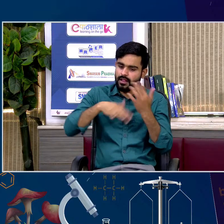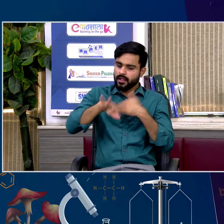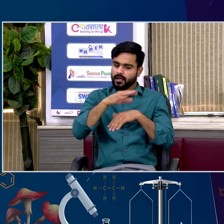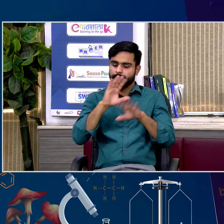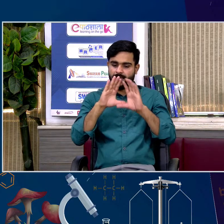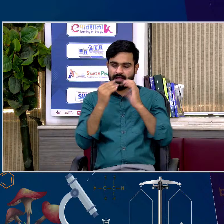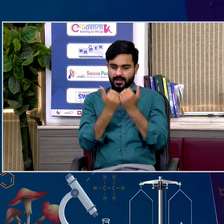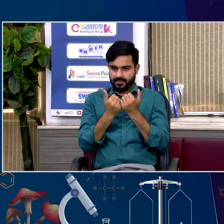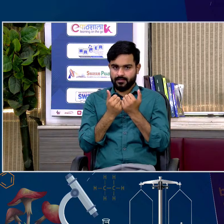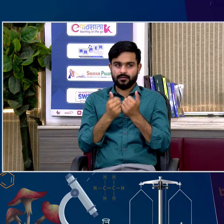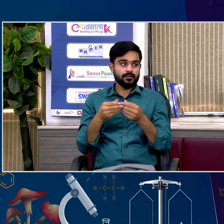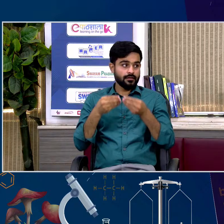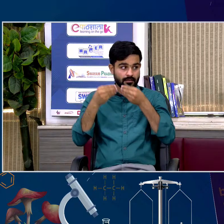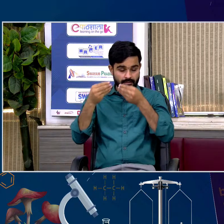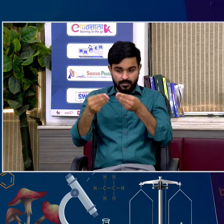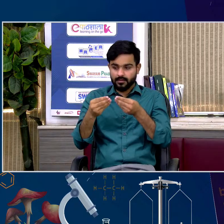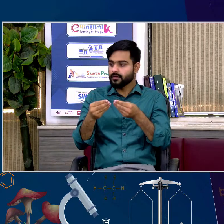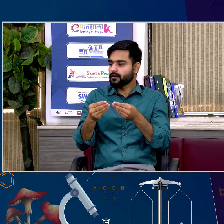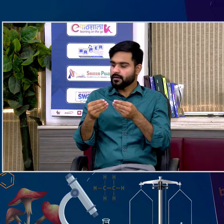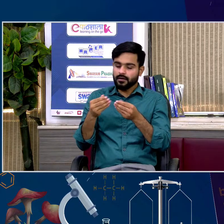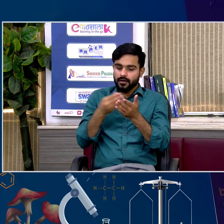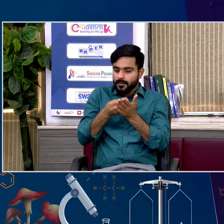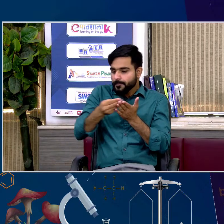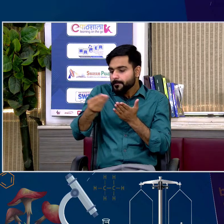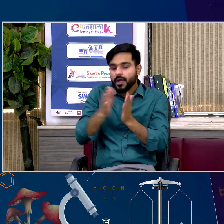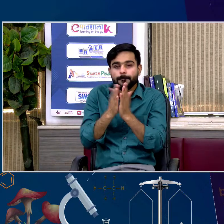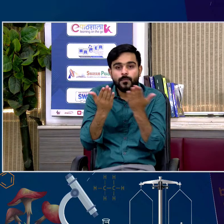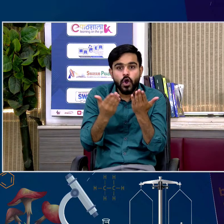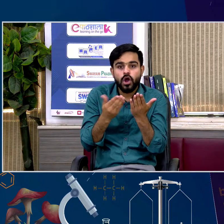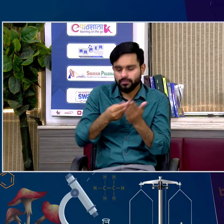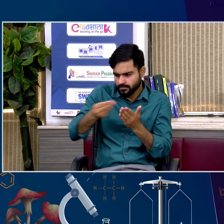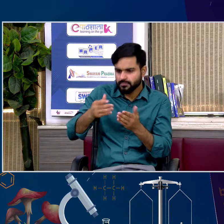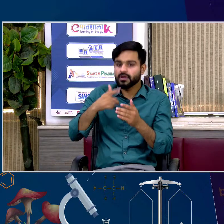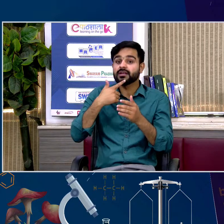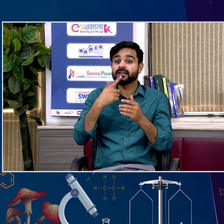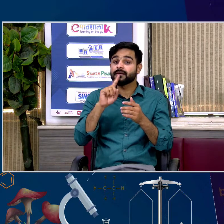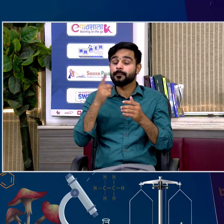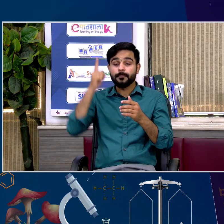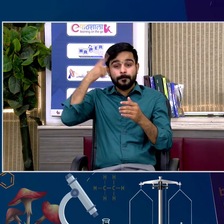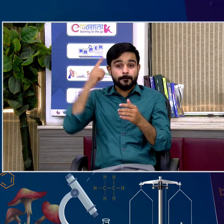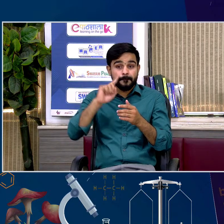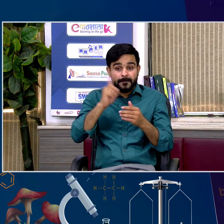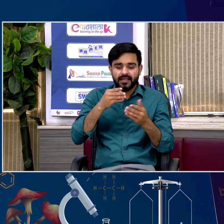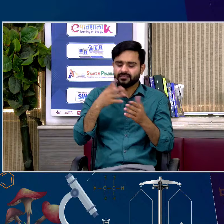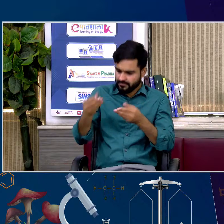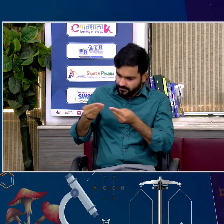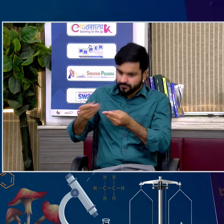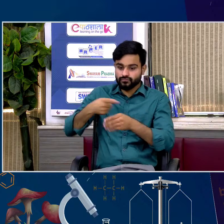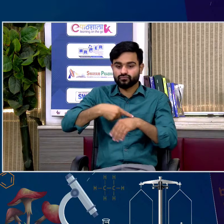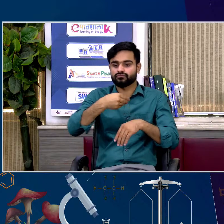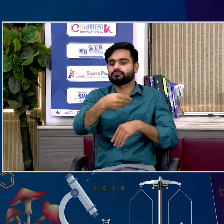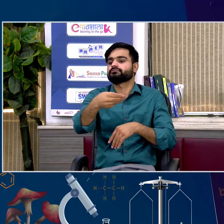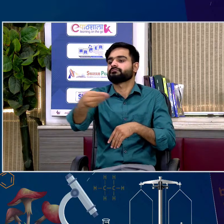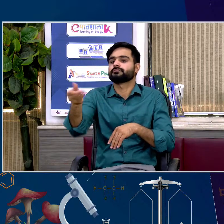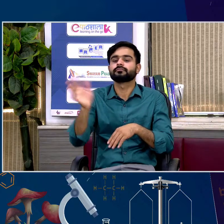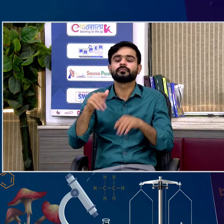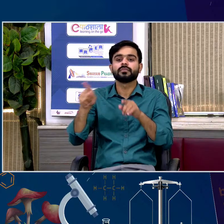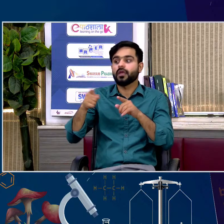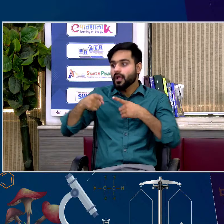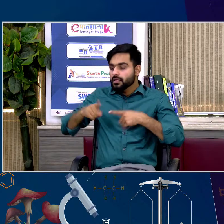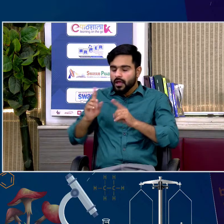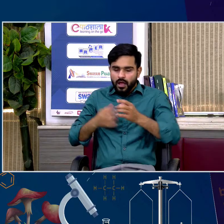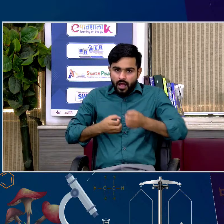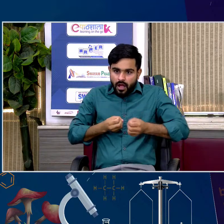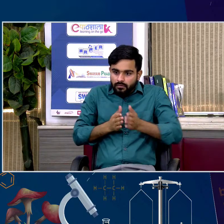classroom. Give him to distribute the notebooks, distribute the pencils. Give him these opportunities. It will also boost his